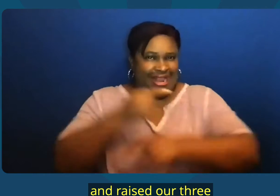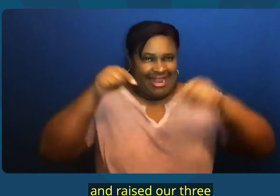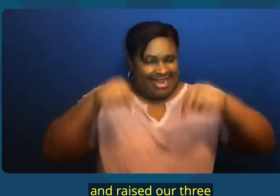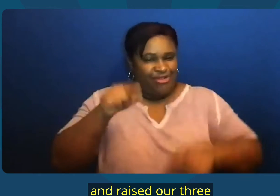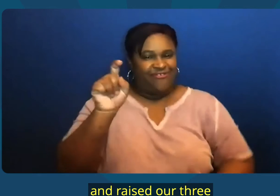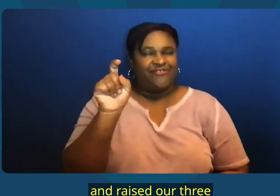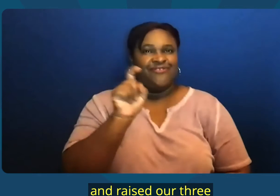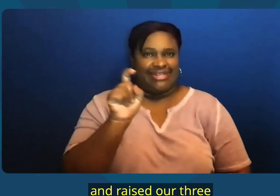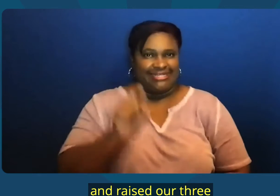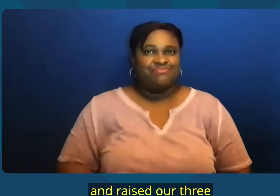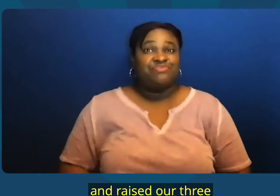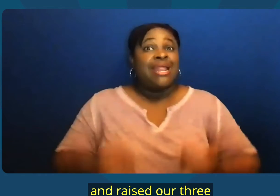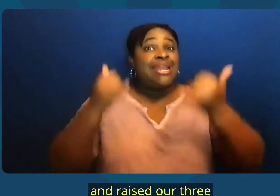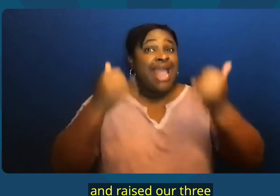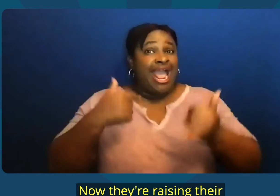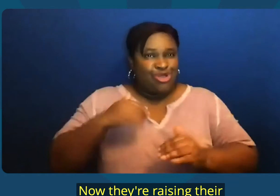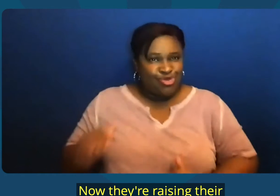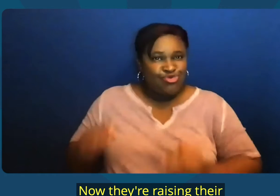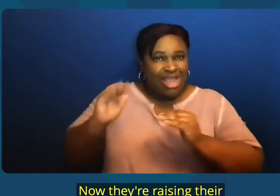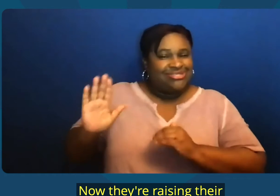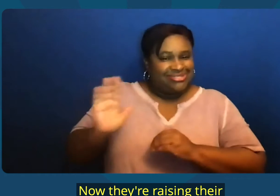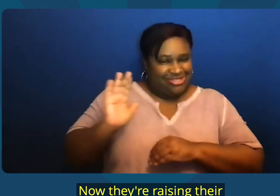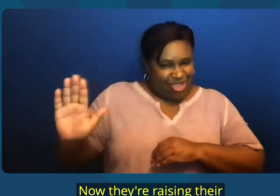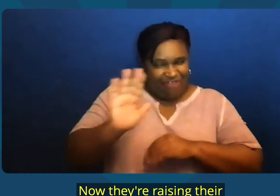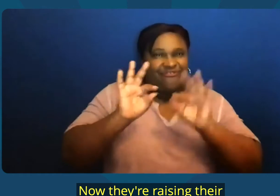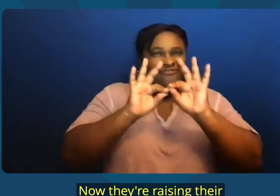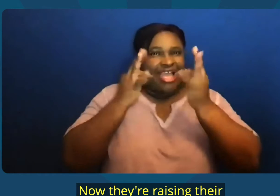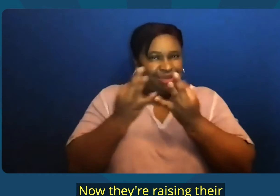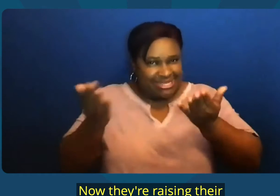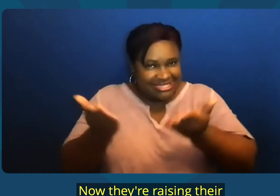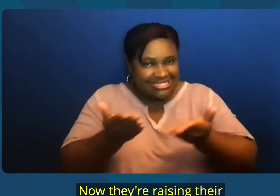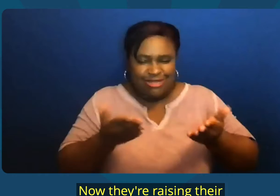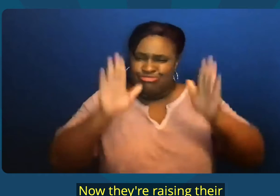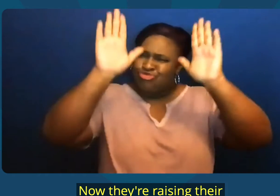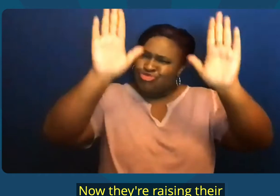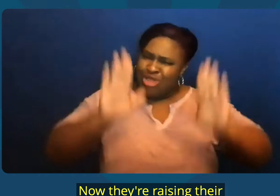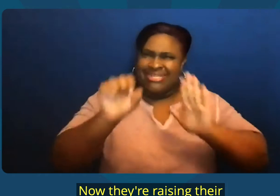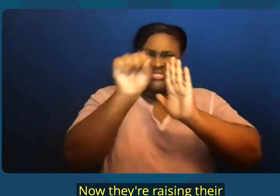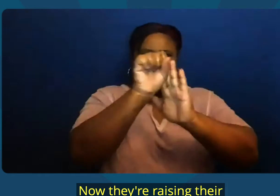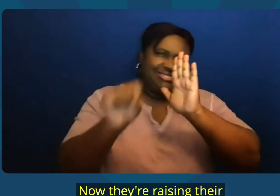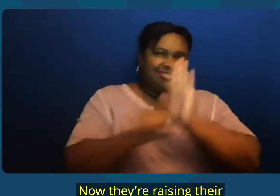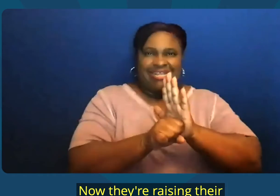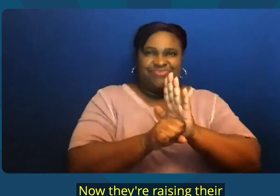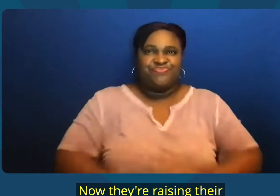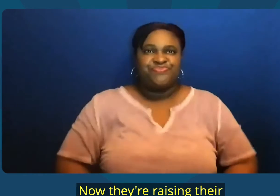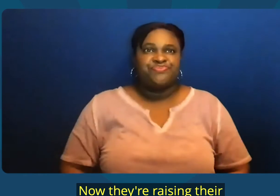in Phoenix. Now they're raising their families here in this great state.